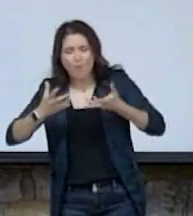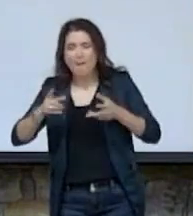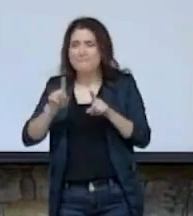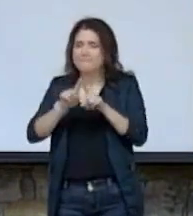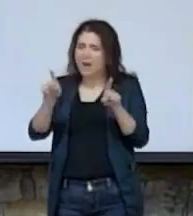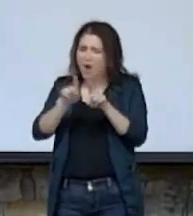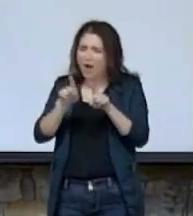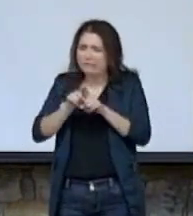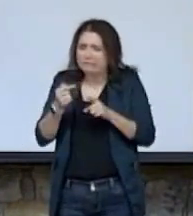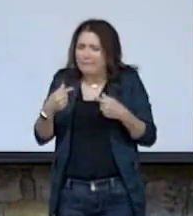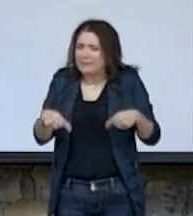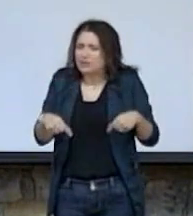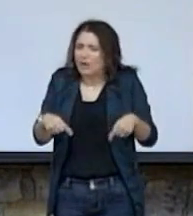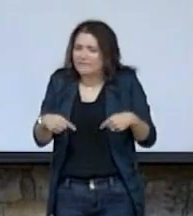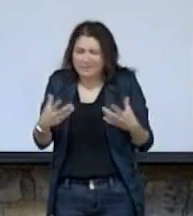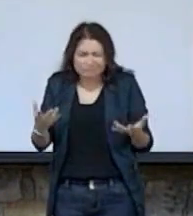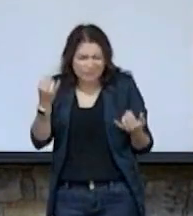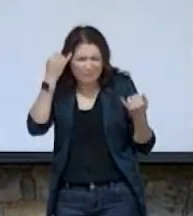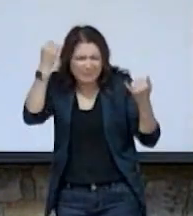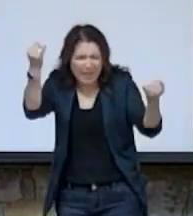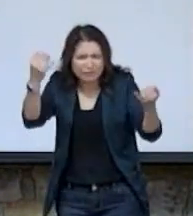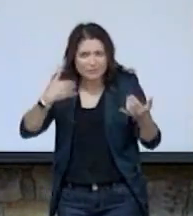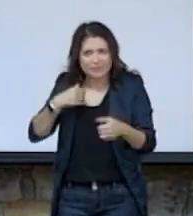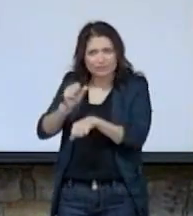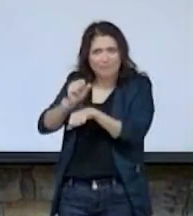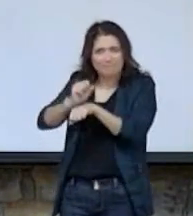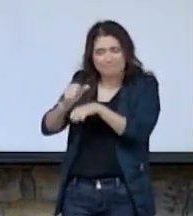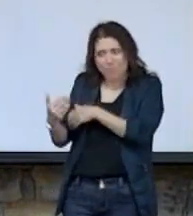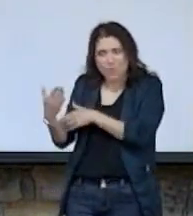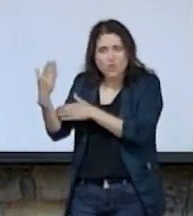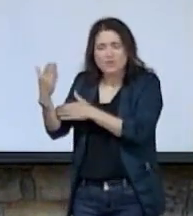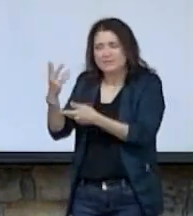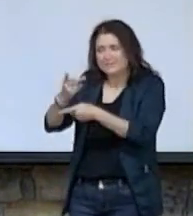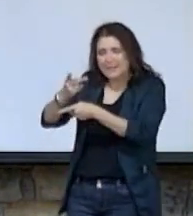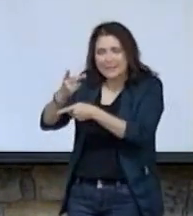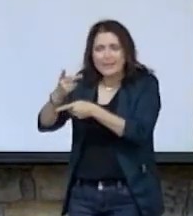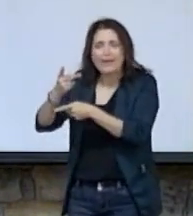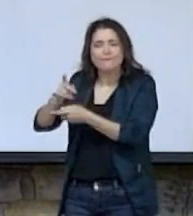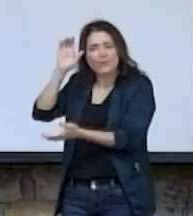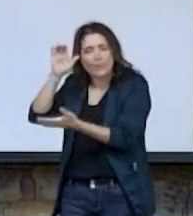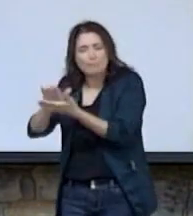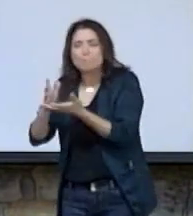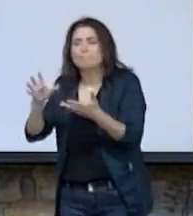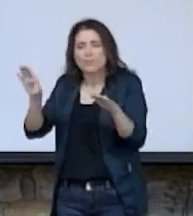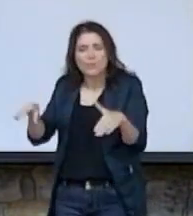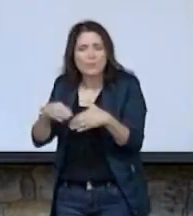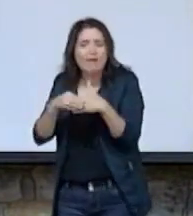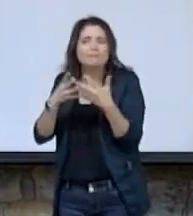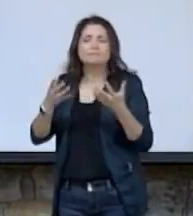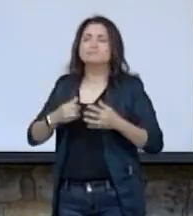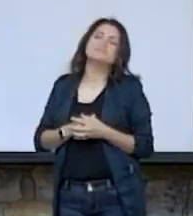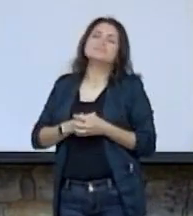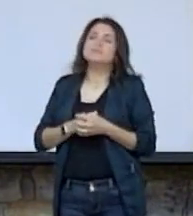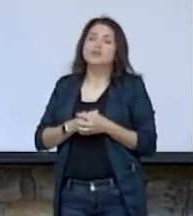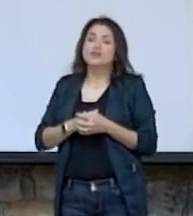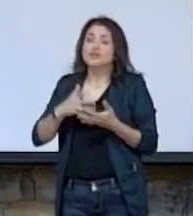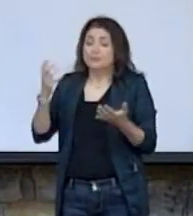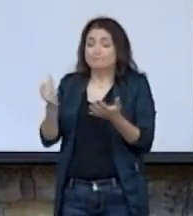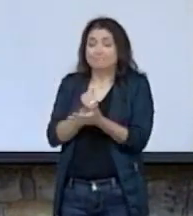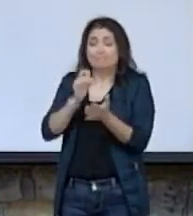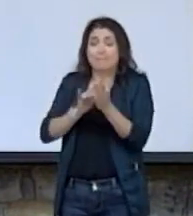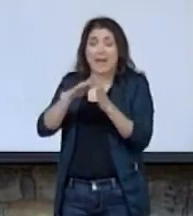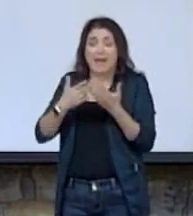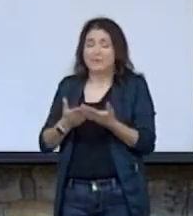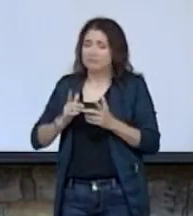a little bit nervous. I mean, you can imagine he's got a job to do this morning and the morning of the wedding. And so he grabs his Bible,